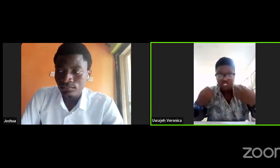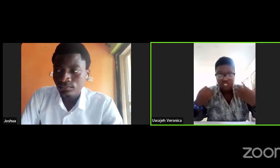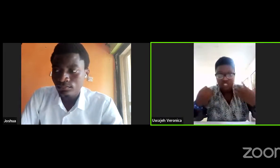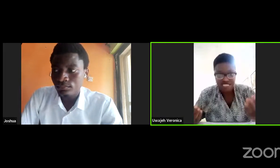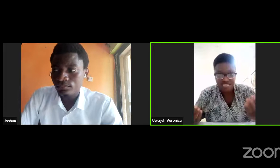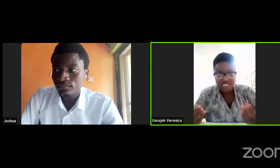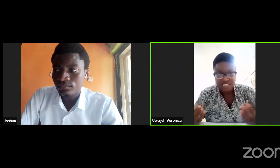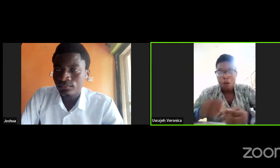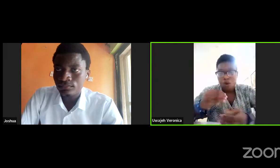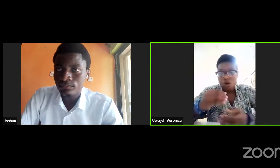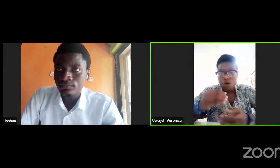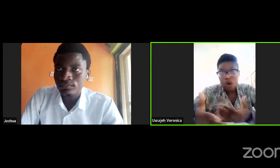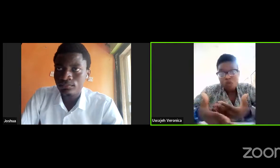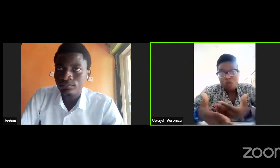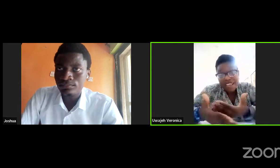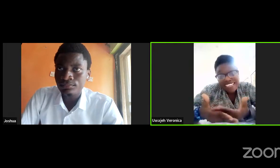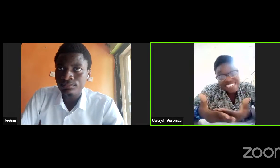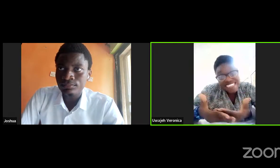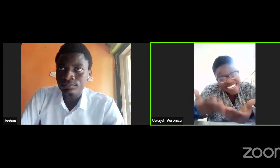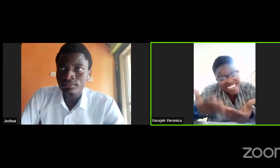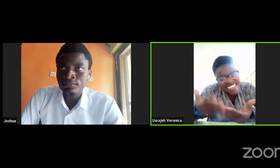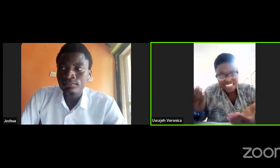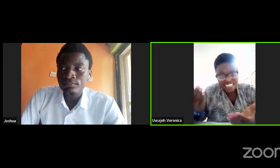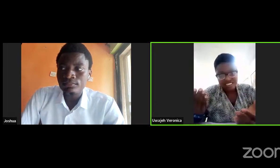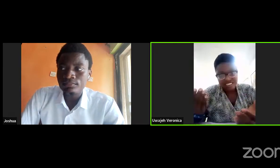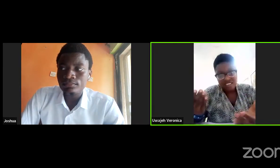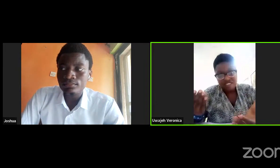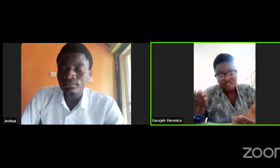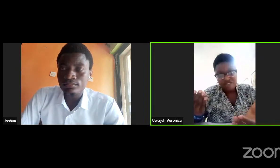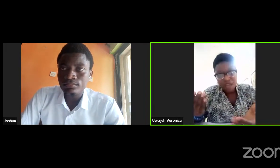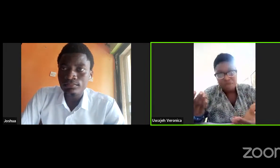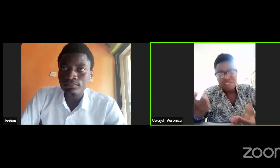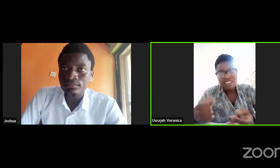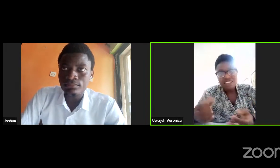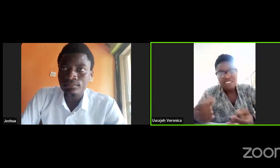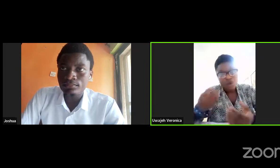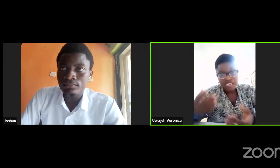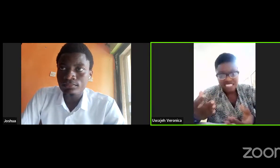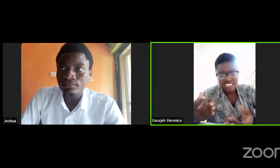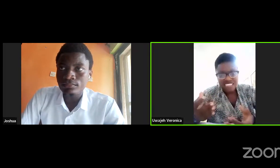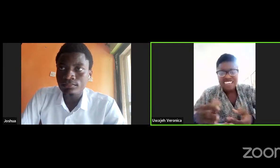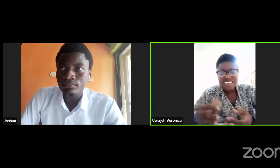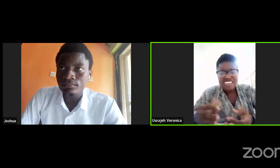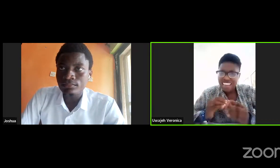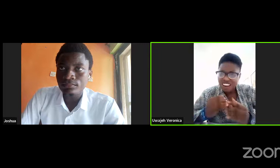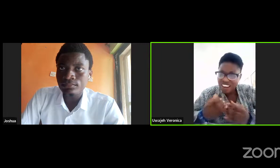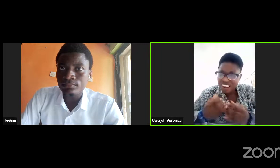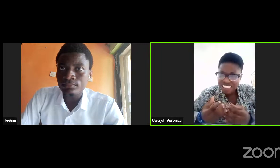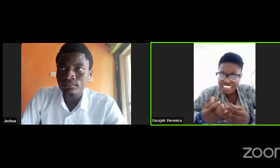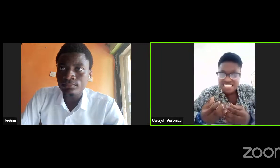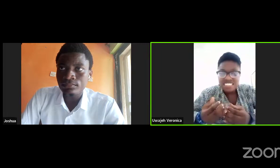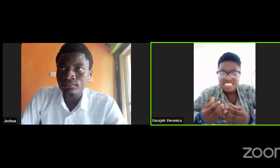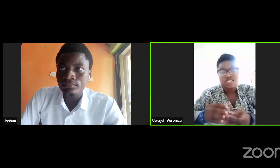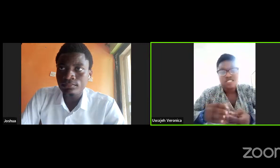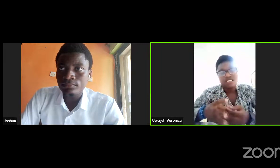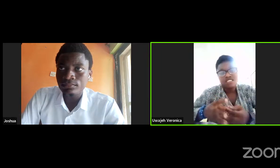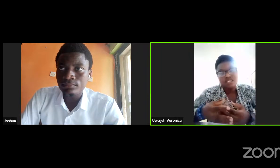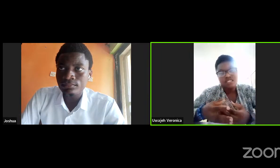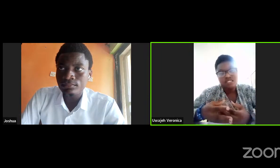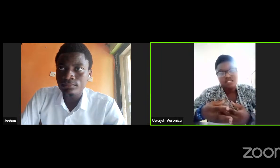don't really understand. But when we make it easy for them, they will understand. Then another thing